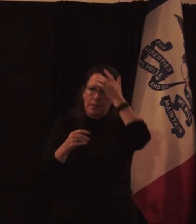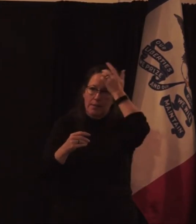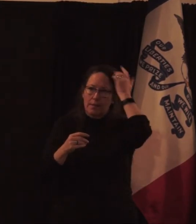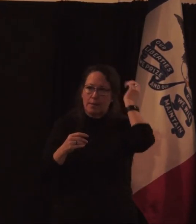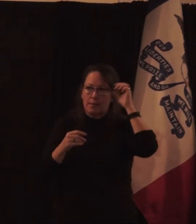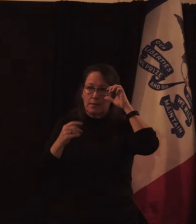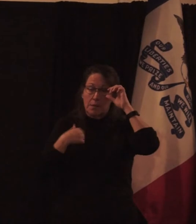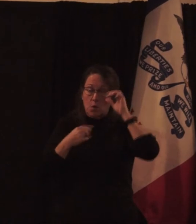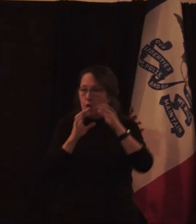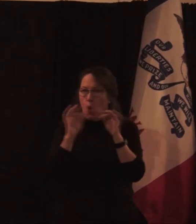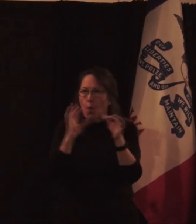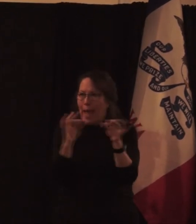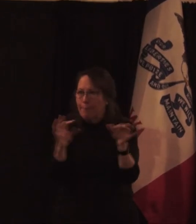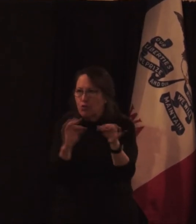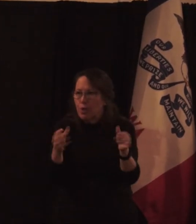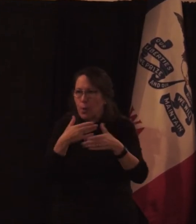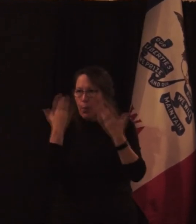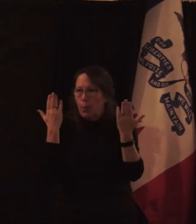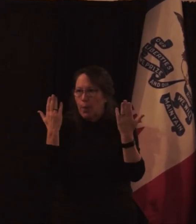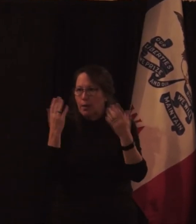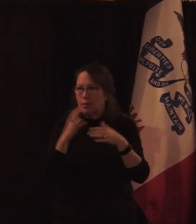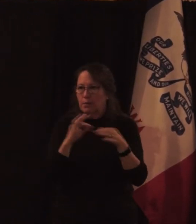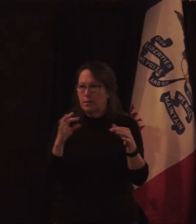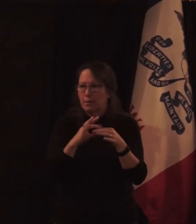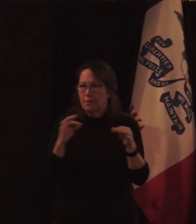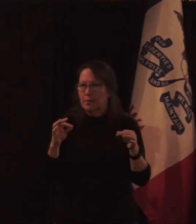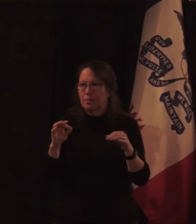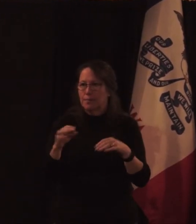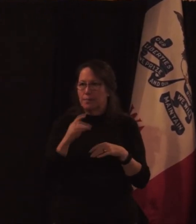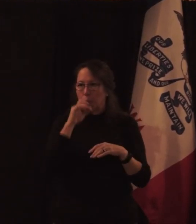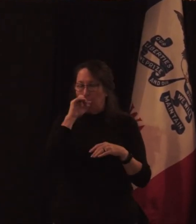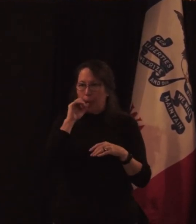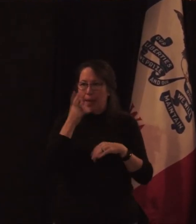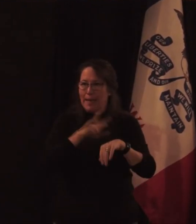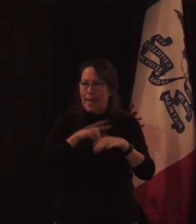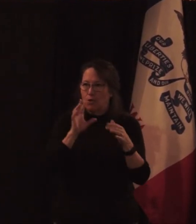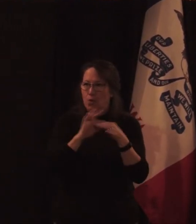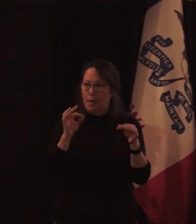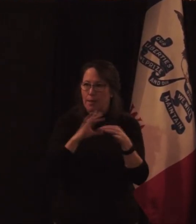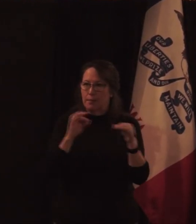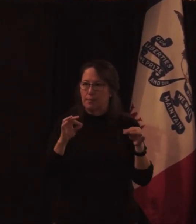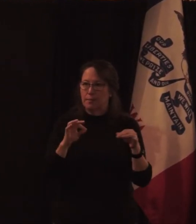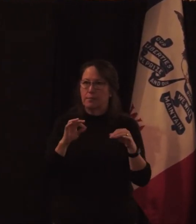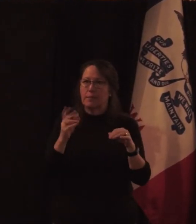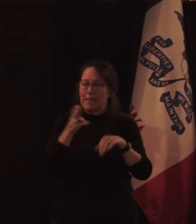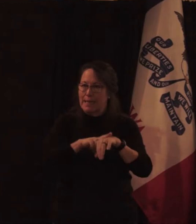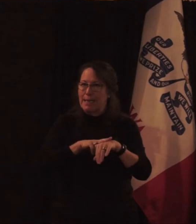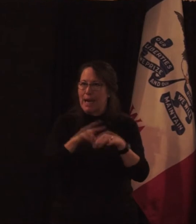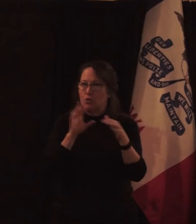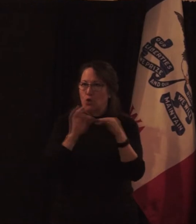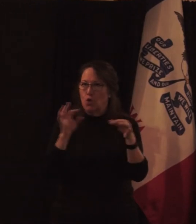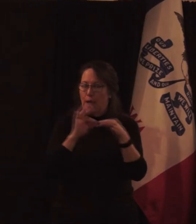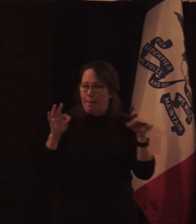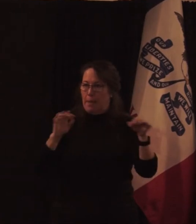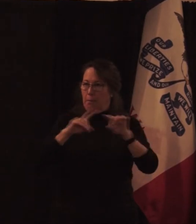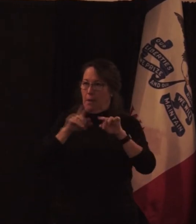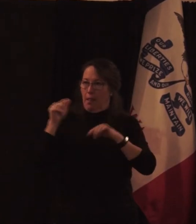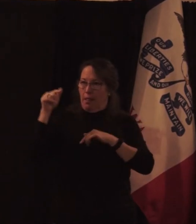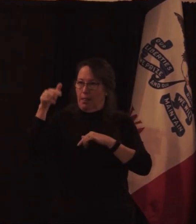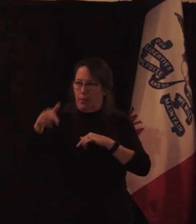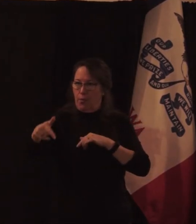have much captioning. A few programs, National Captioning Institute would do it. But then later